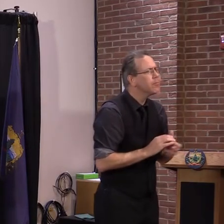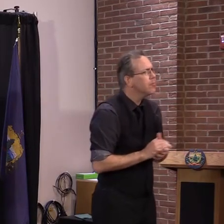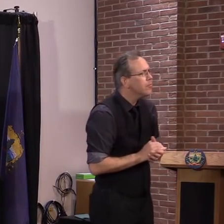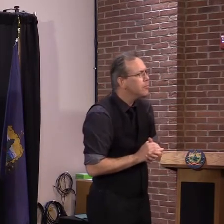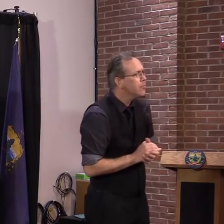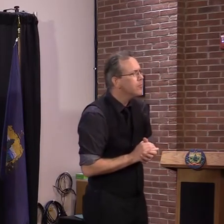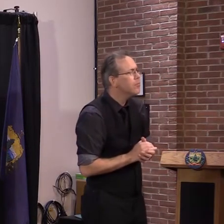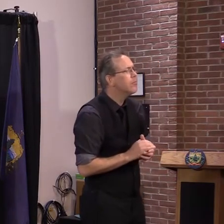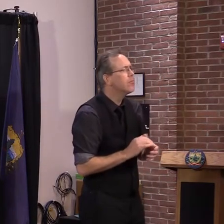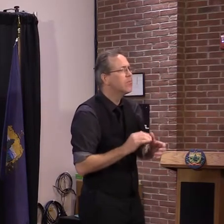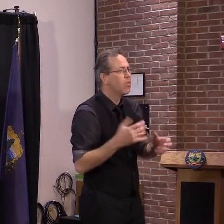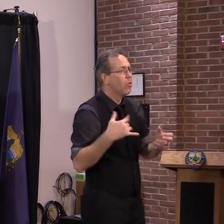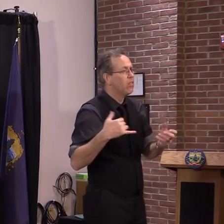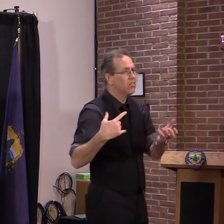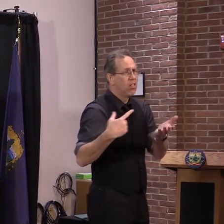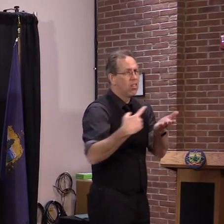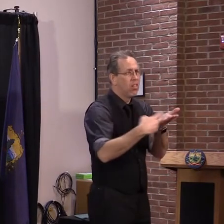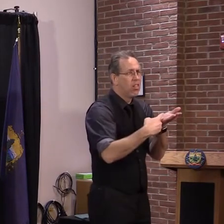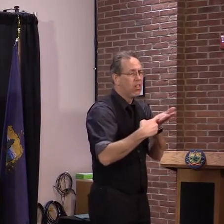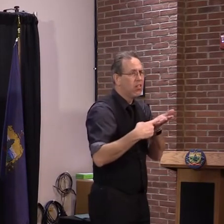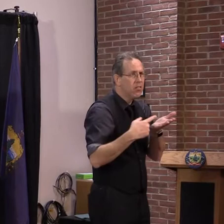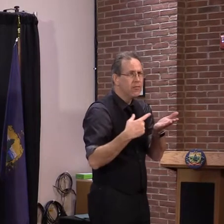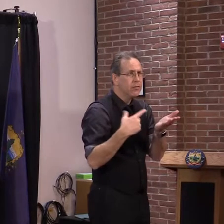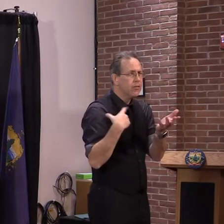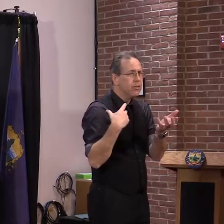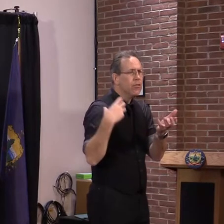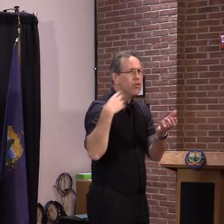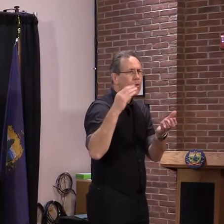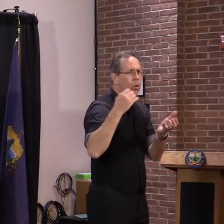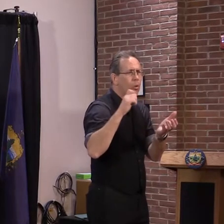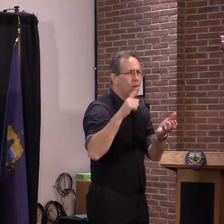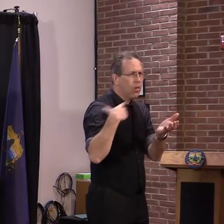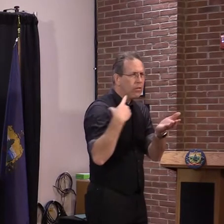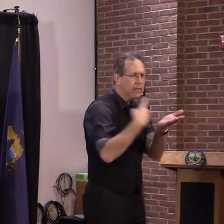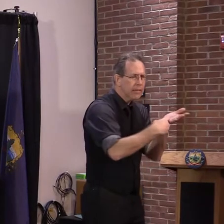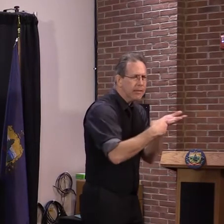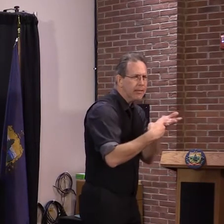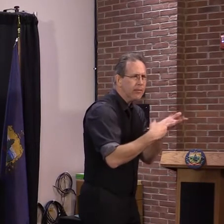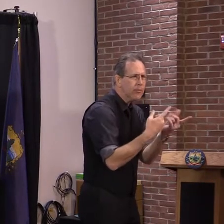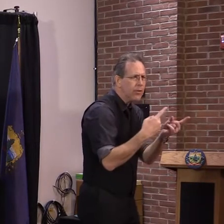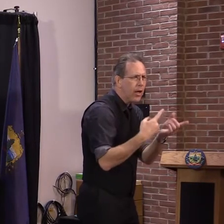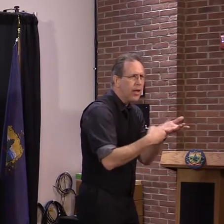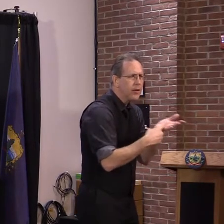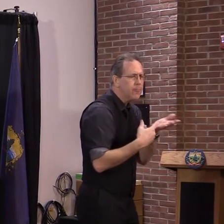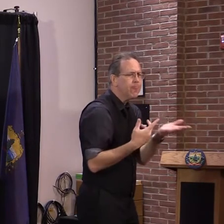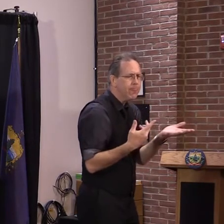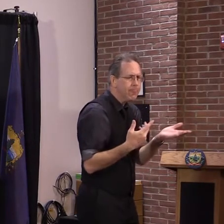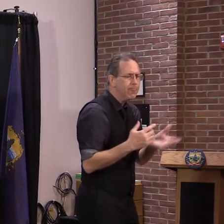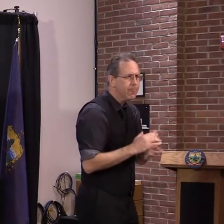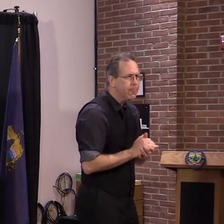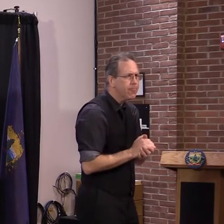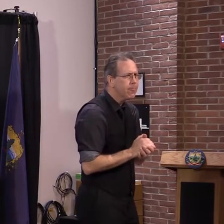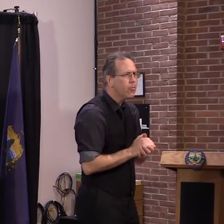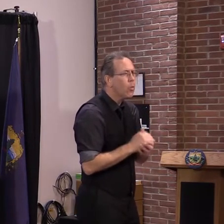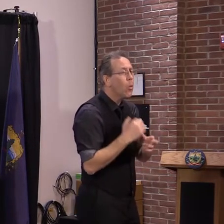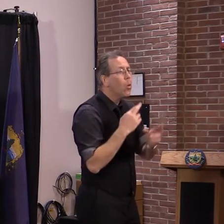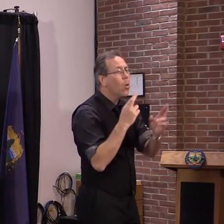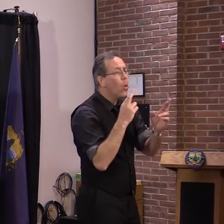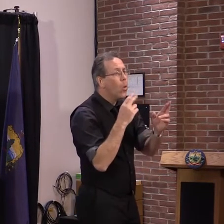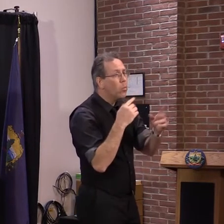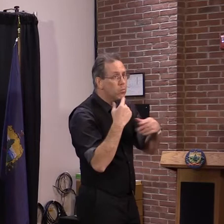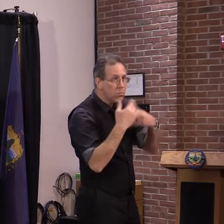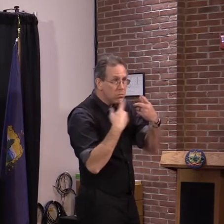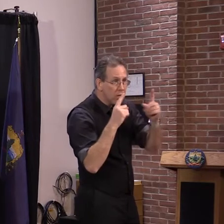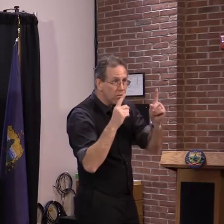colonel, but I imagine replicating successful initiatives is something that he can anticipate would likely